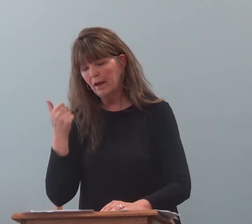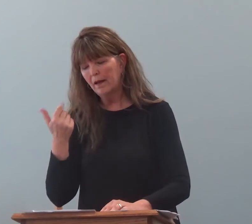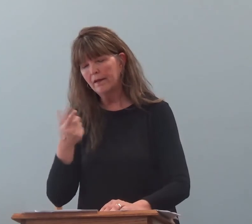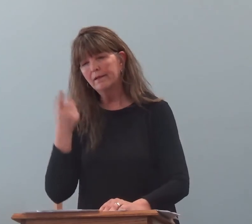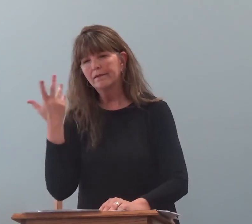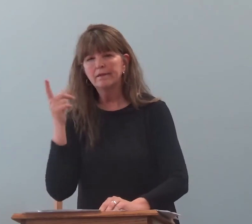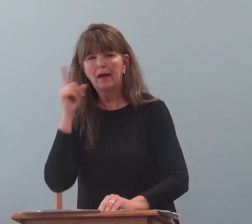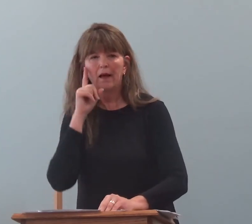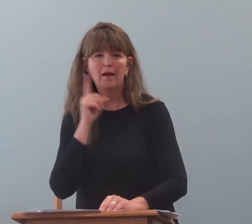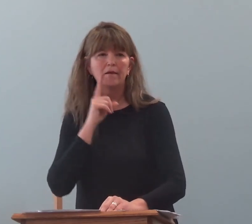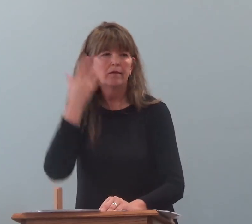hire a woman because, you know,